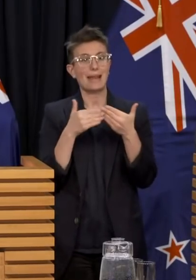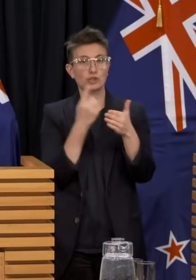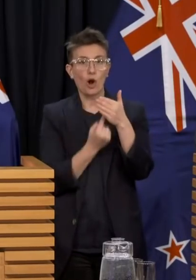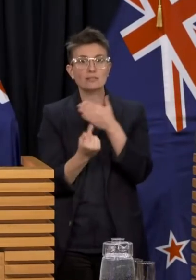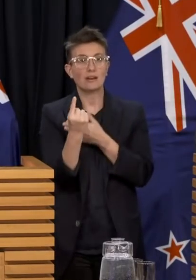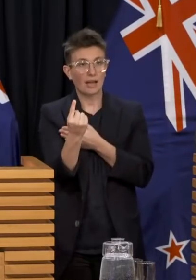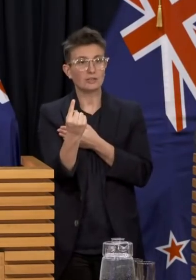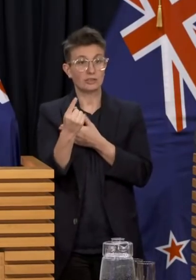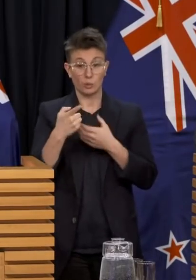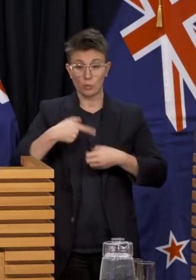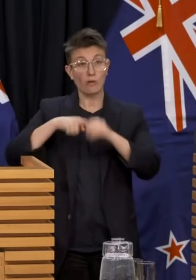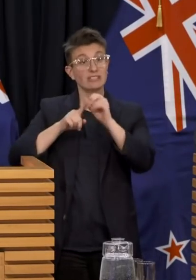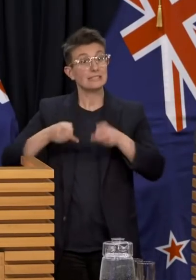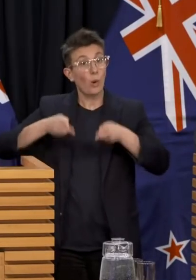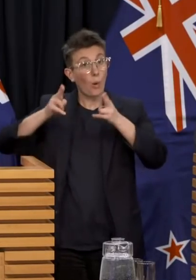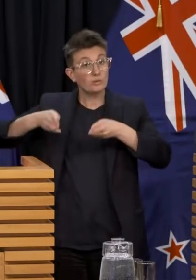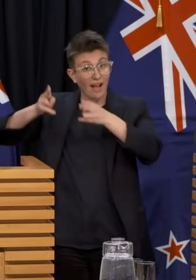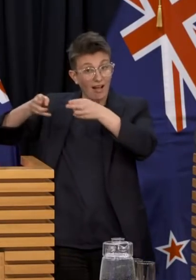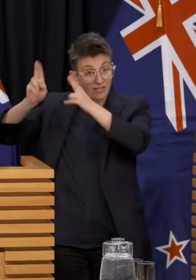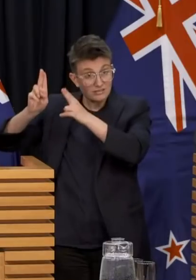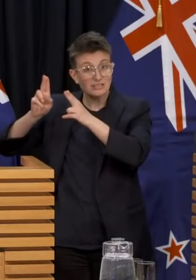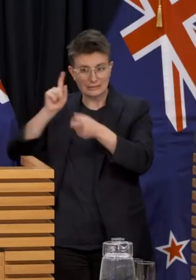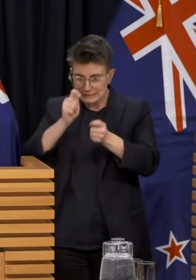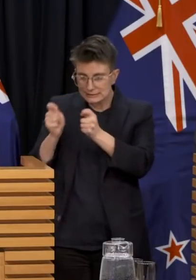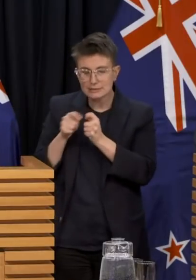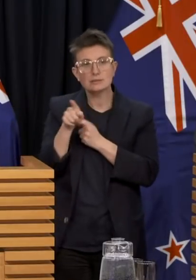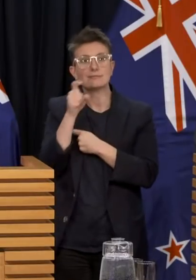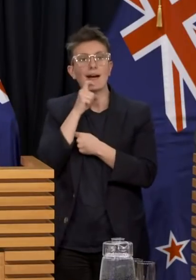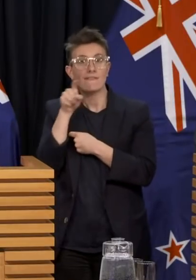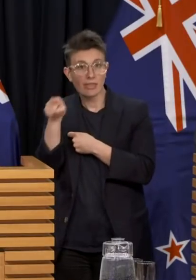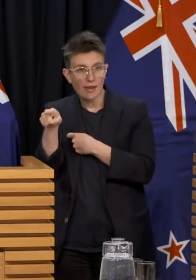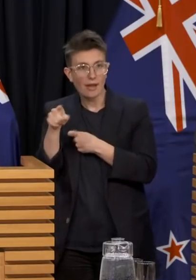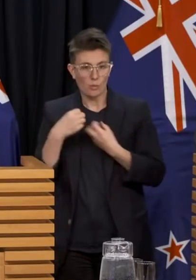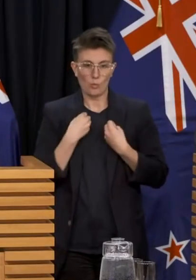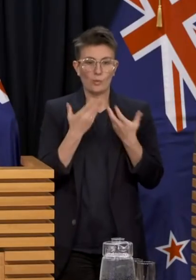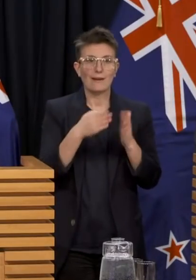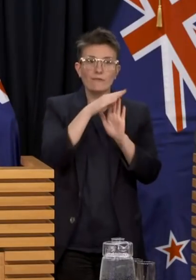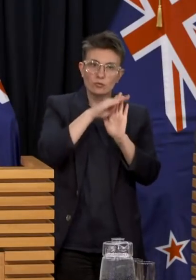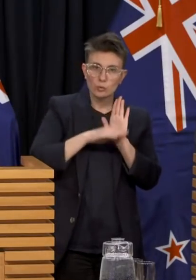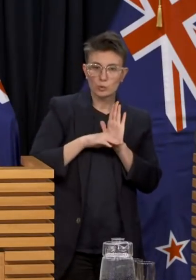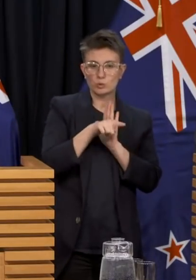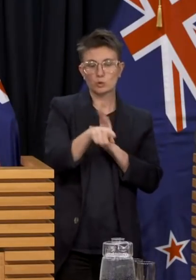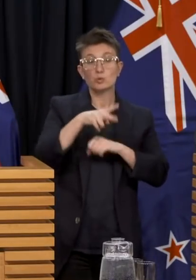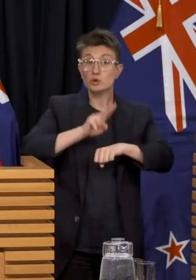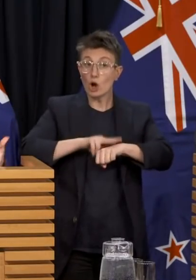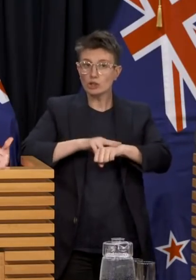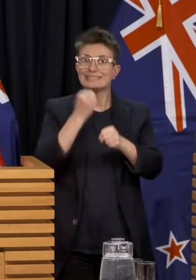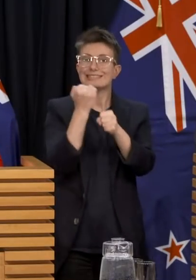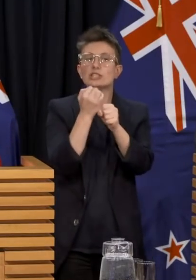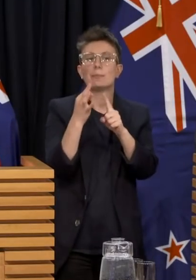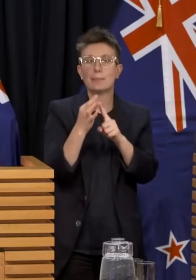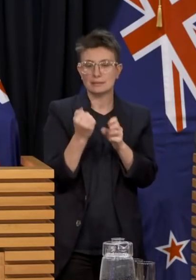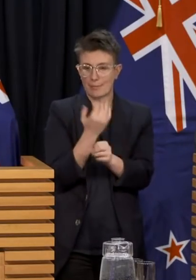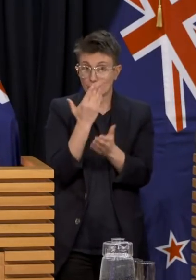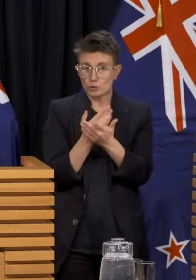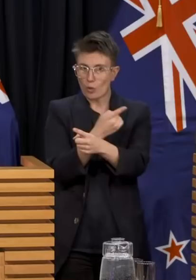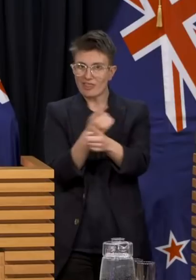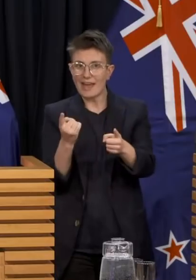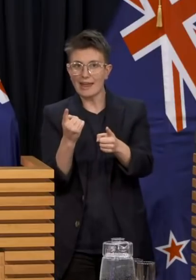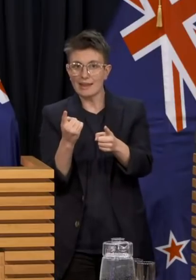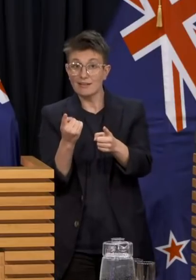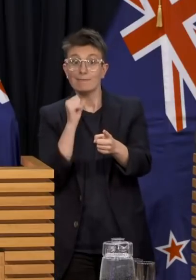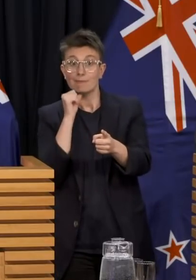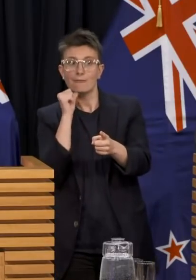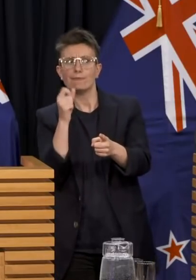as providing clear guidance to GPs so that plentiful testing is applied for those who have cold and flu symptoms. And again, one of the things we're